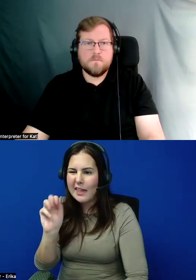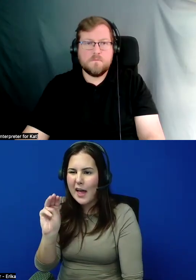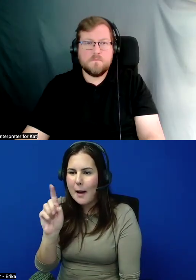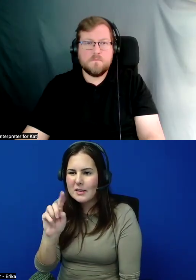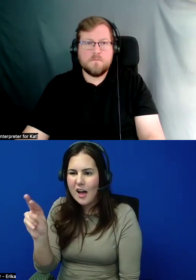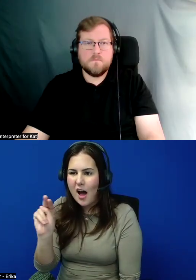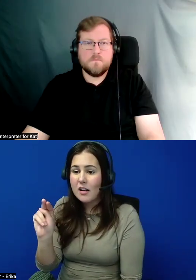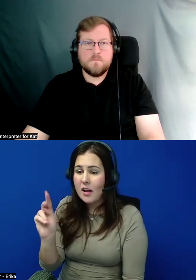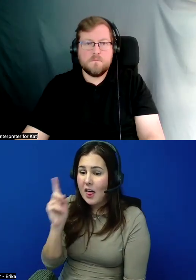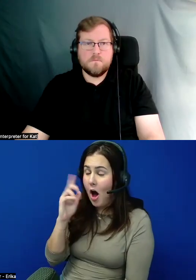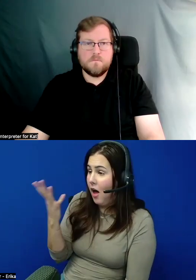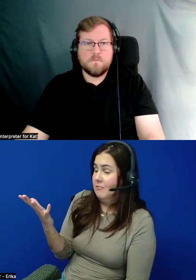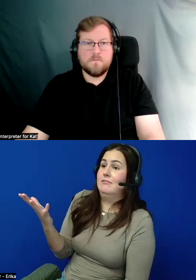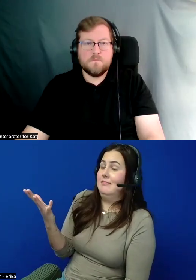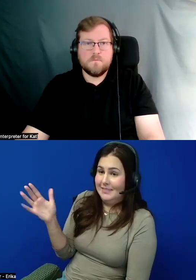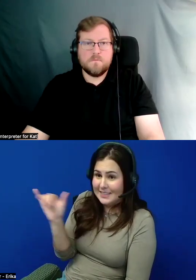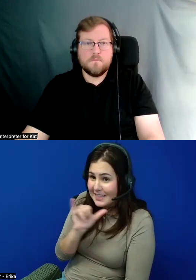that's exactly what we're doing.